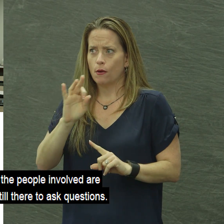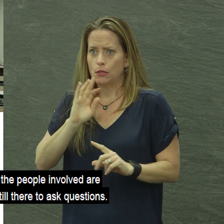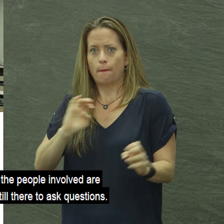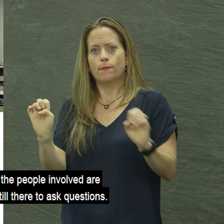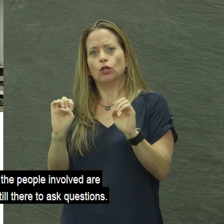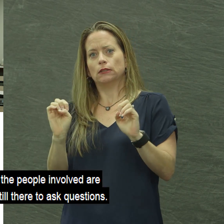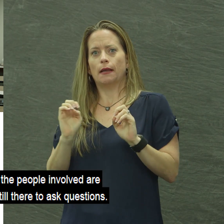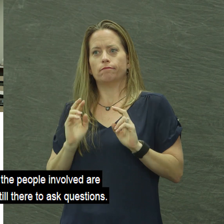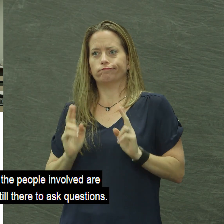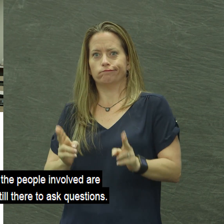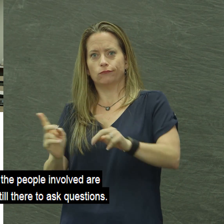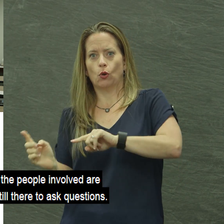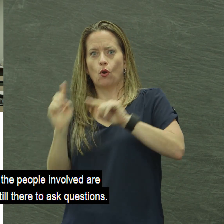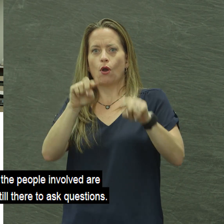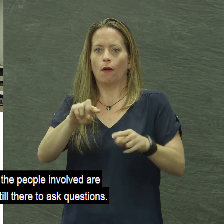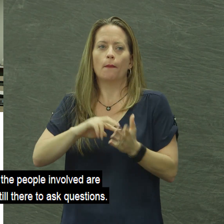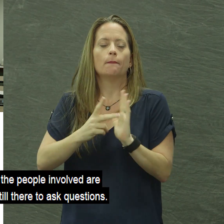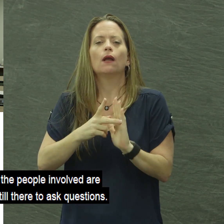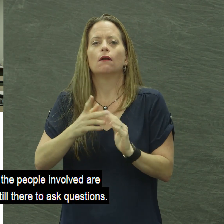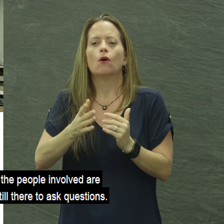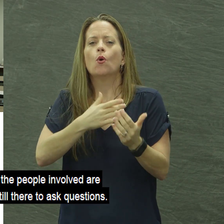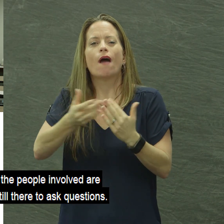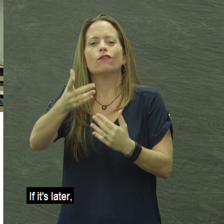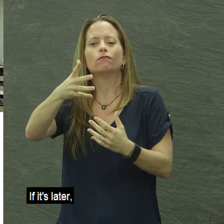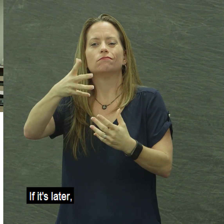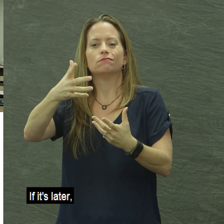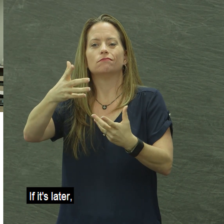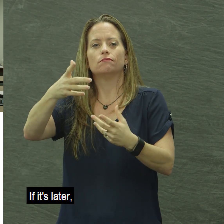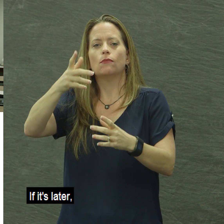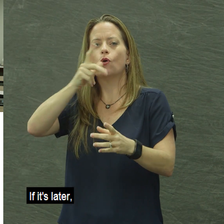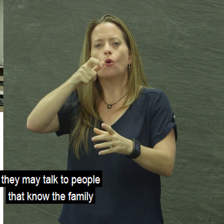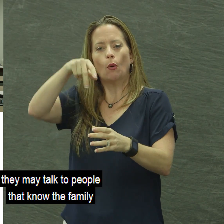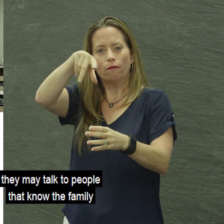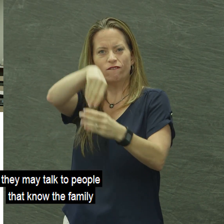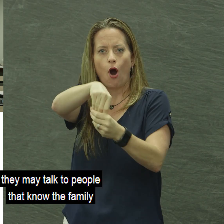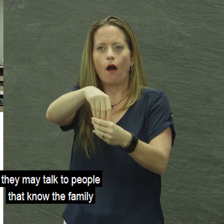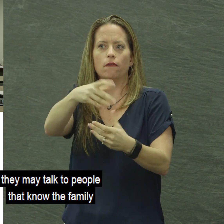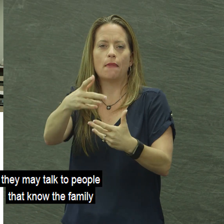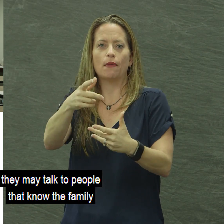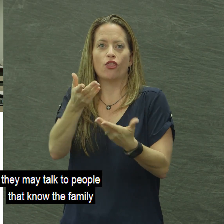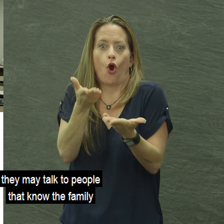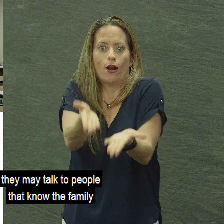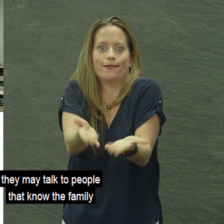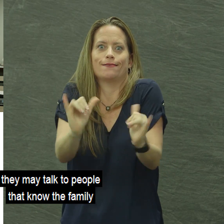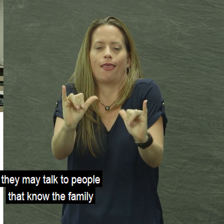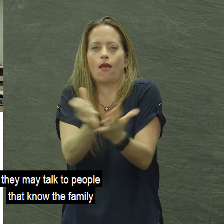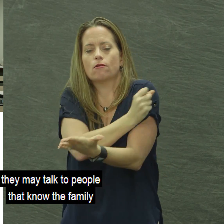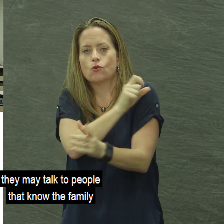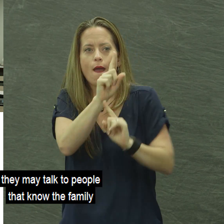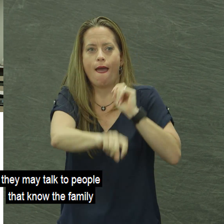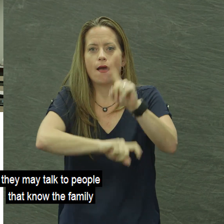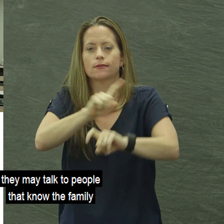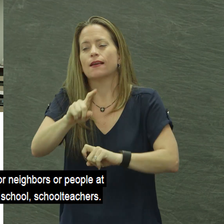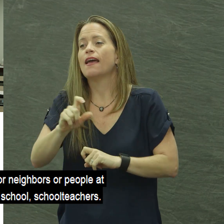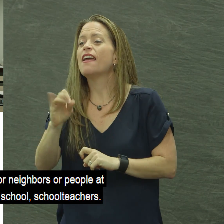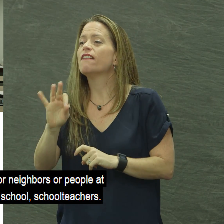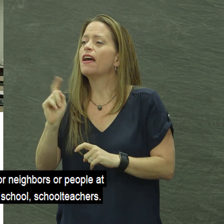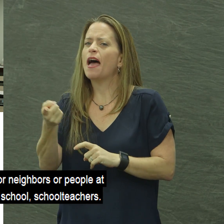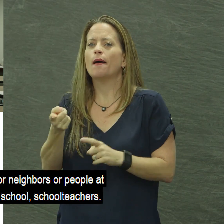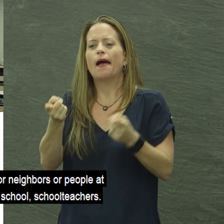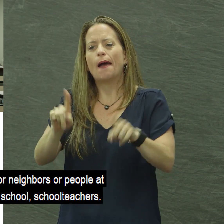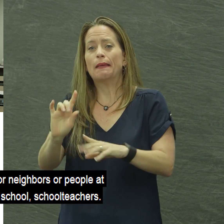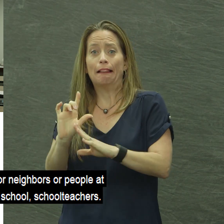people involved are still there to ask questions. If it's later, they may talk to people that know the family,